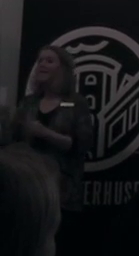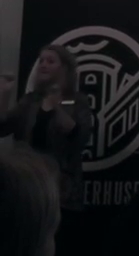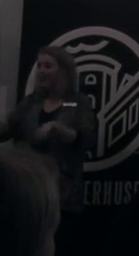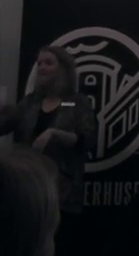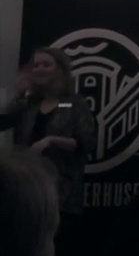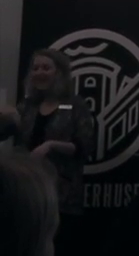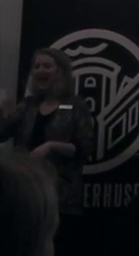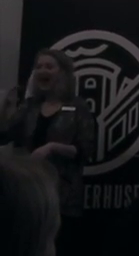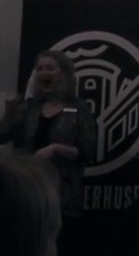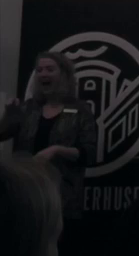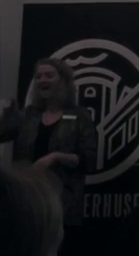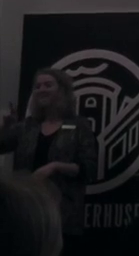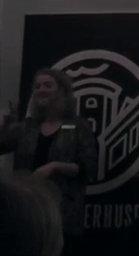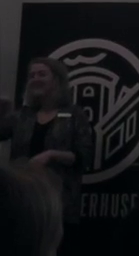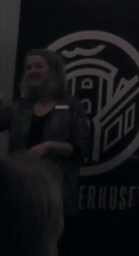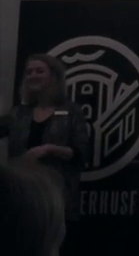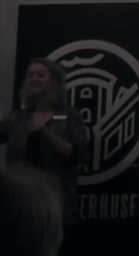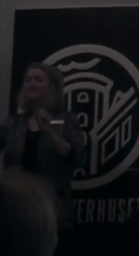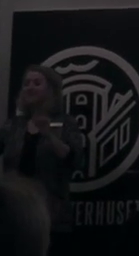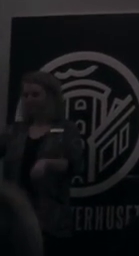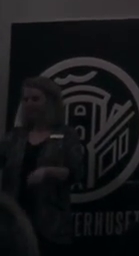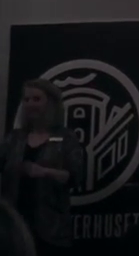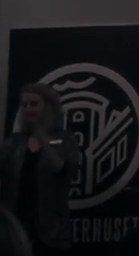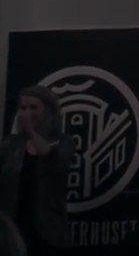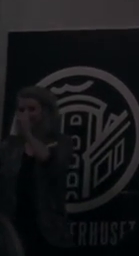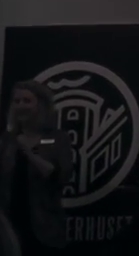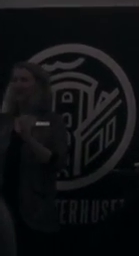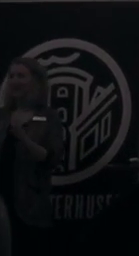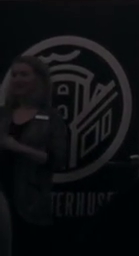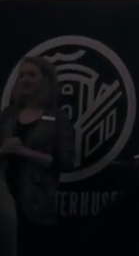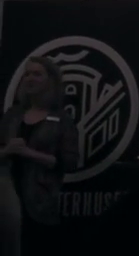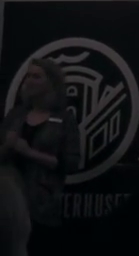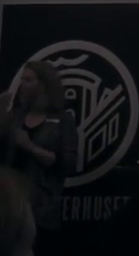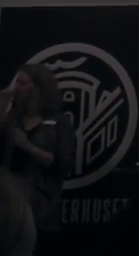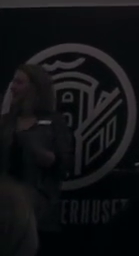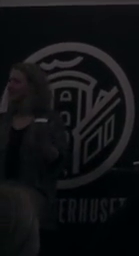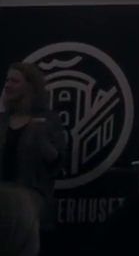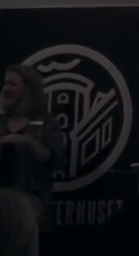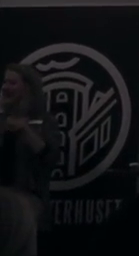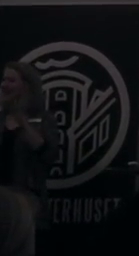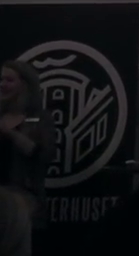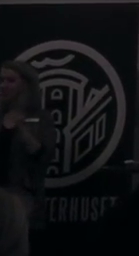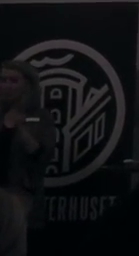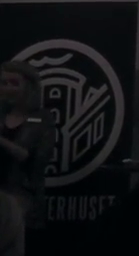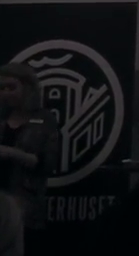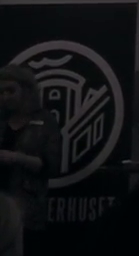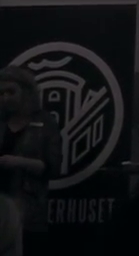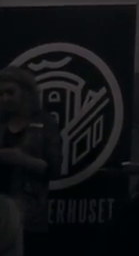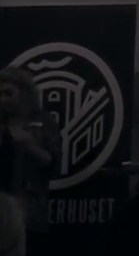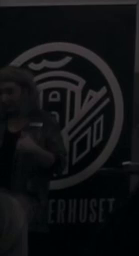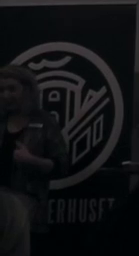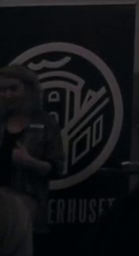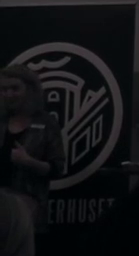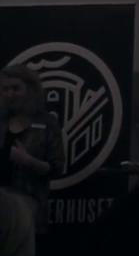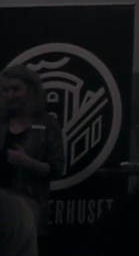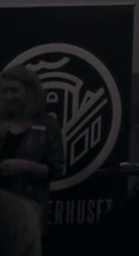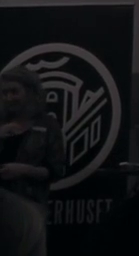knows who Harvey Milk was? Okay. Looks like most hands up. Anyone who doesn't know? Don't be